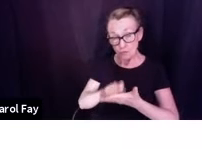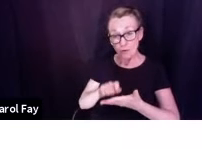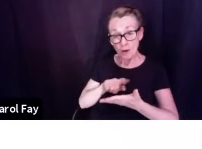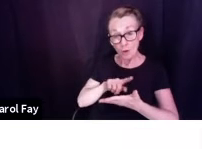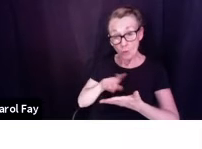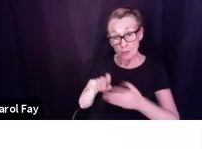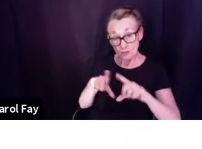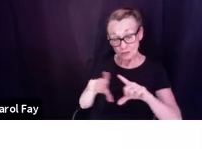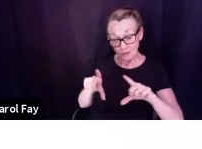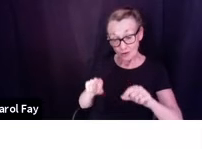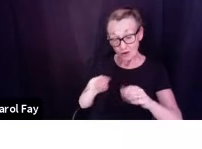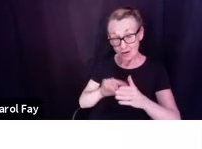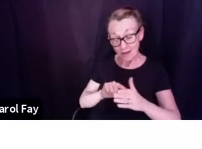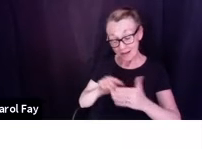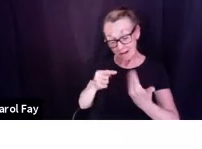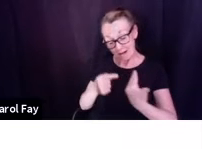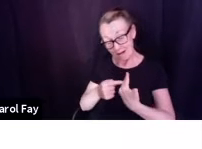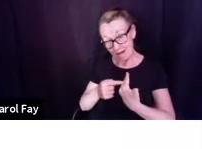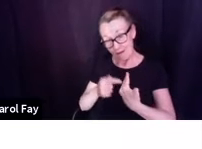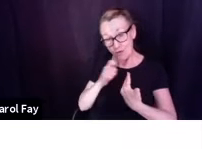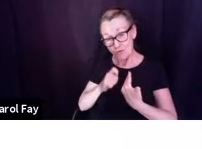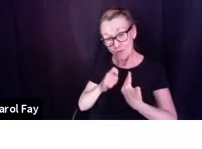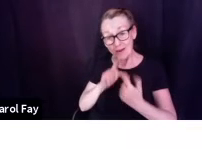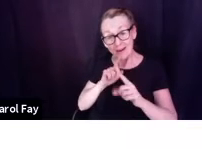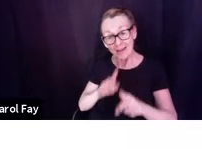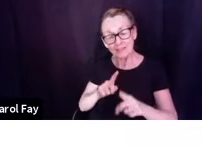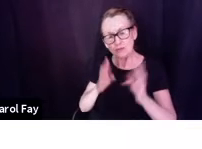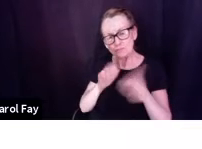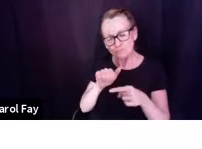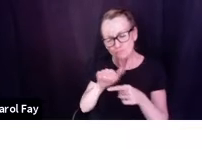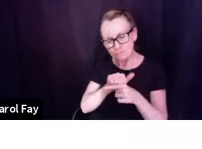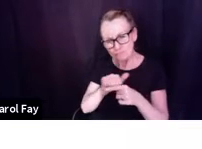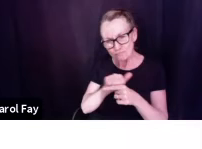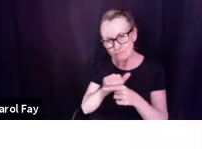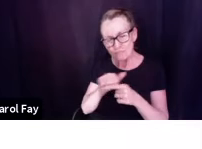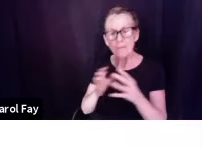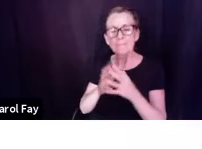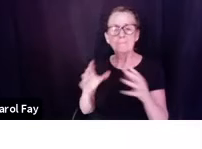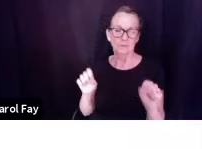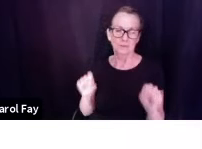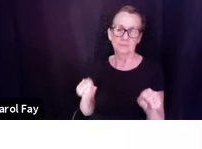on the reverse side, write an answer. So just to be prepared as much as you can.